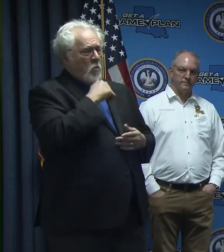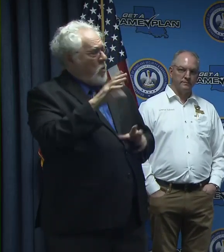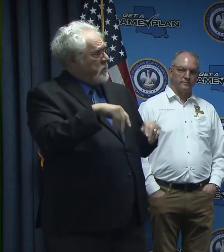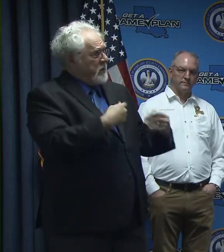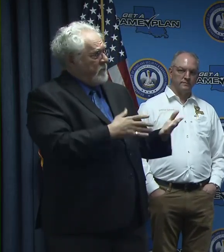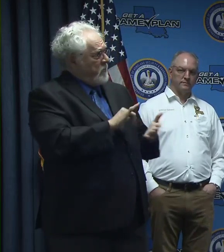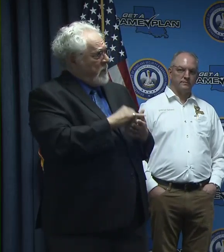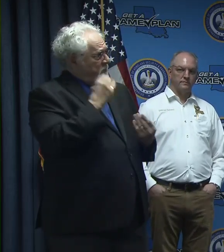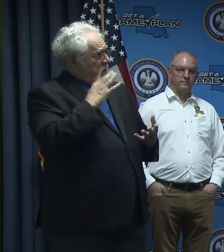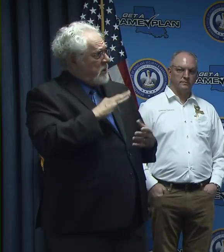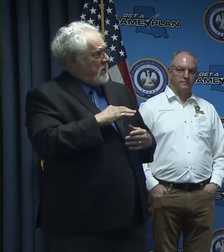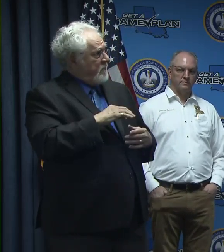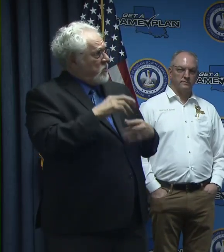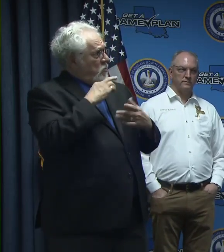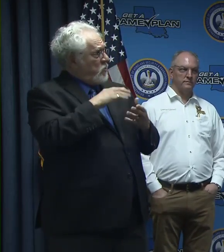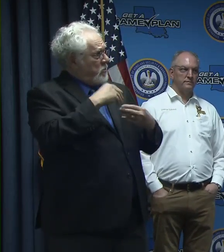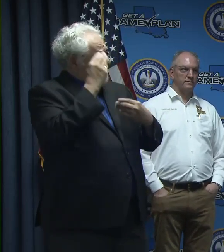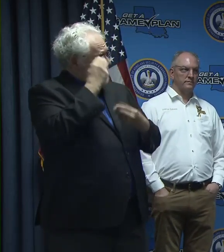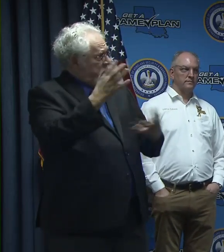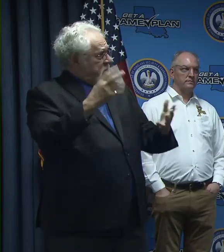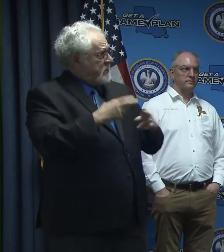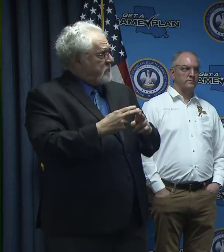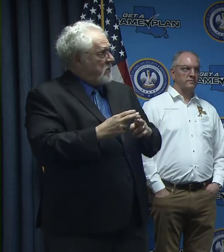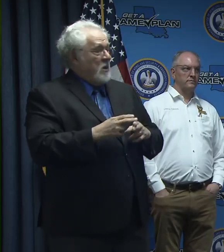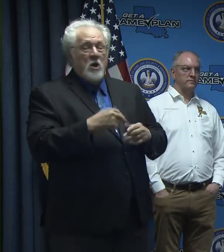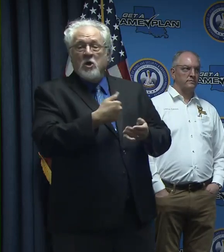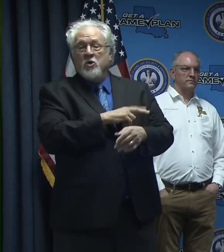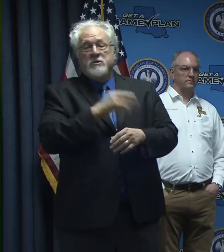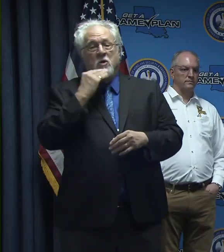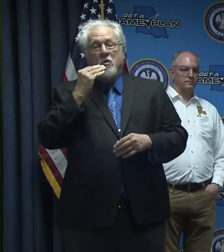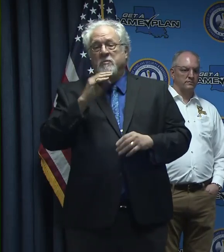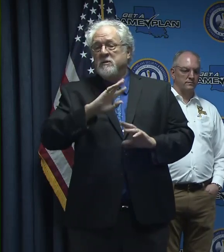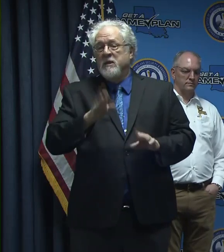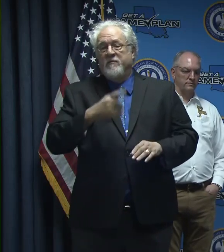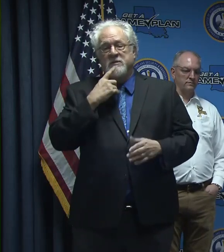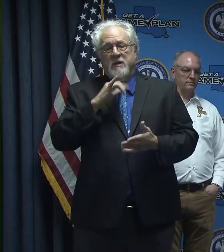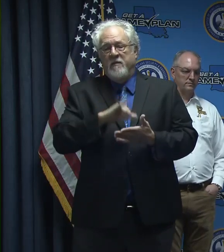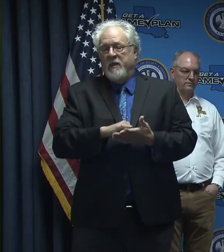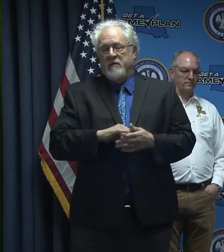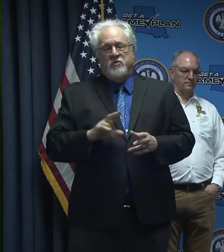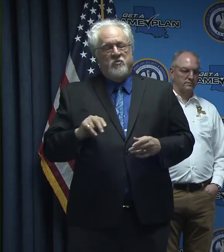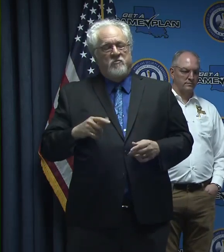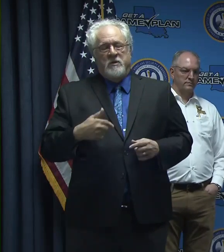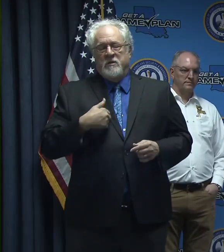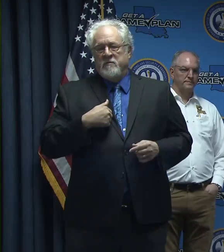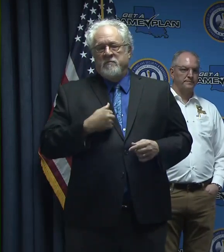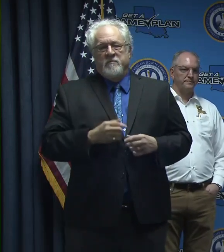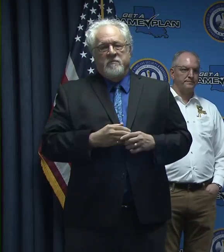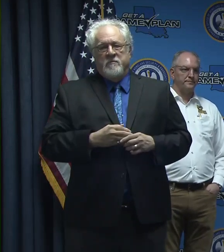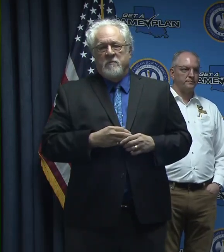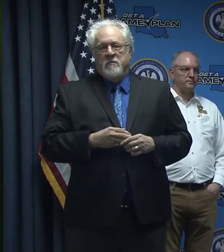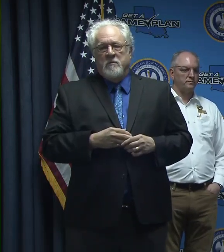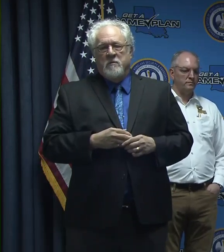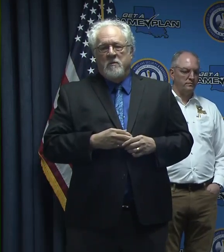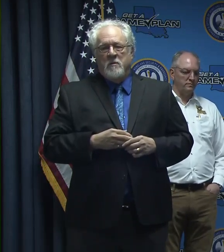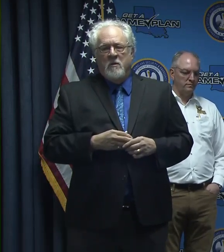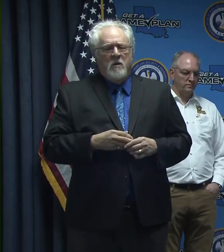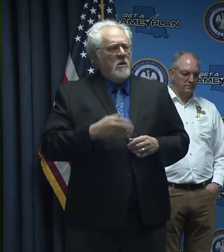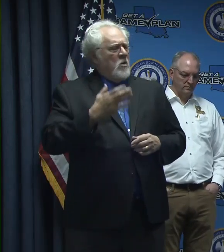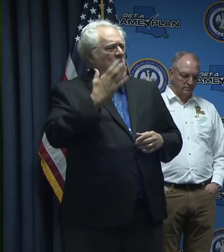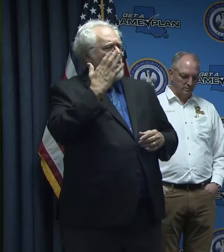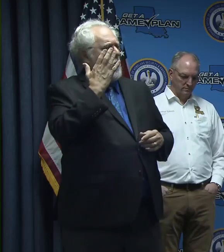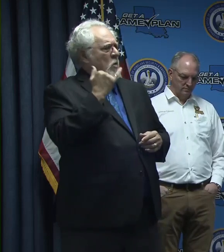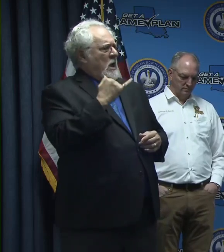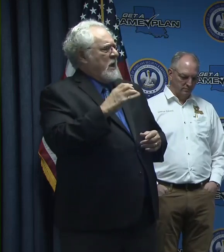that information if you kept releasing their names publicly? So the nursing homes never said anything like that to me, at least. So then why was